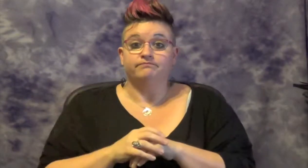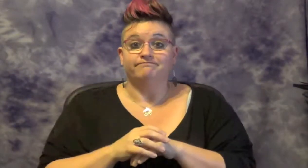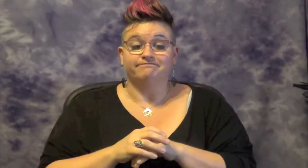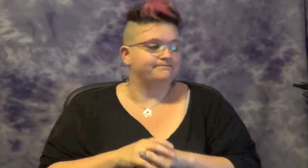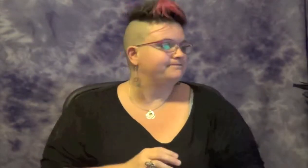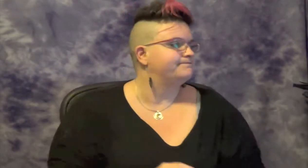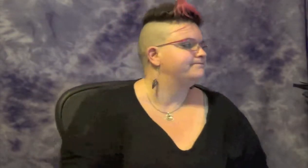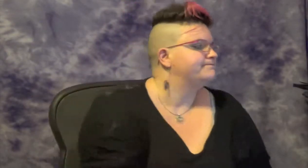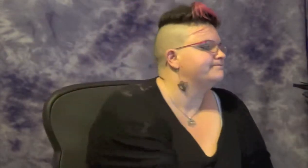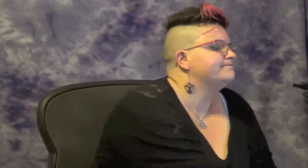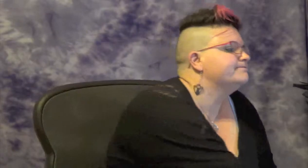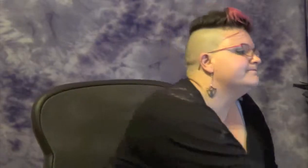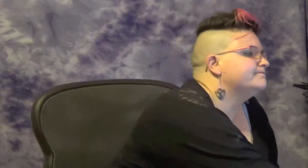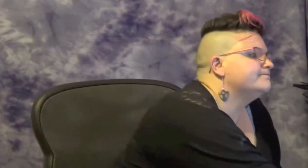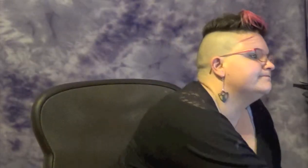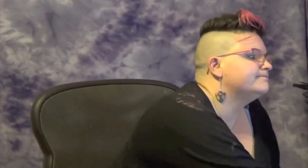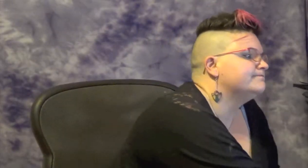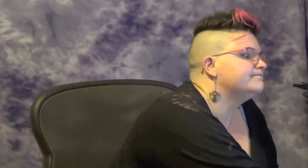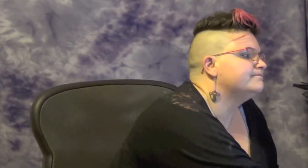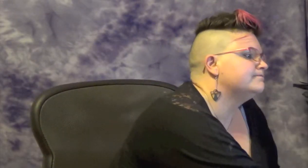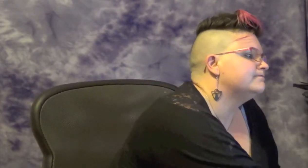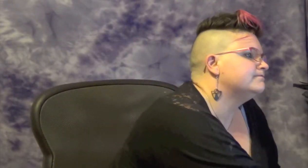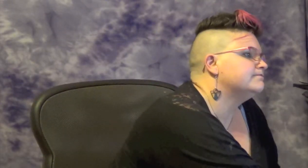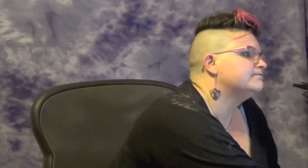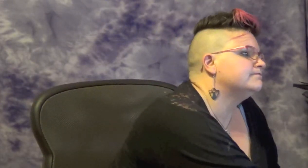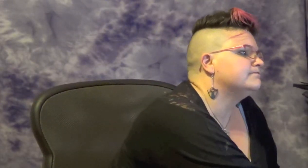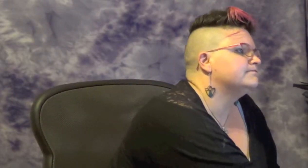experiences and what they have gone through as a community and as a minority.